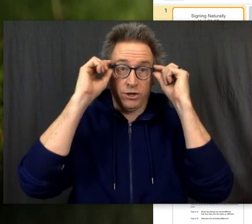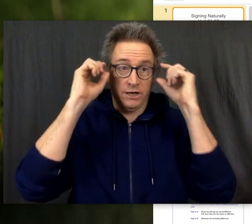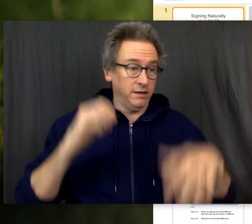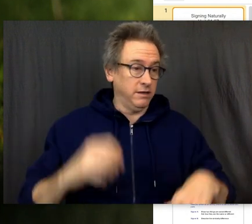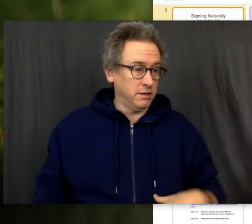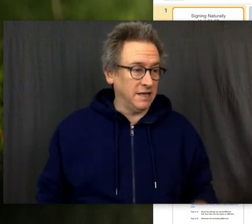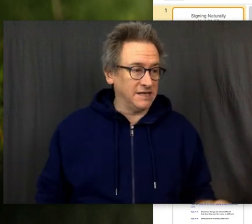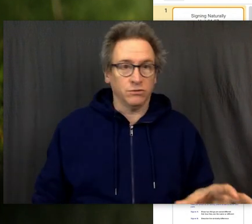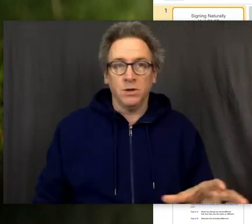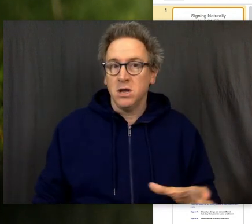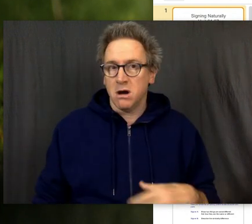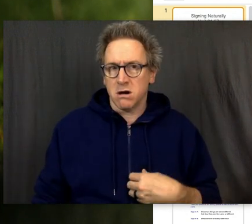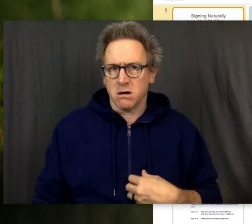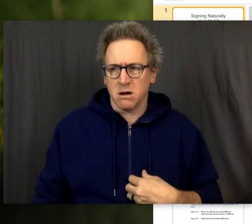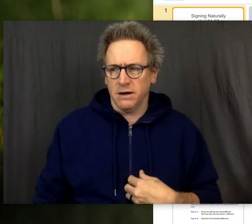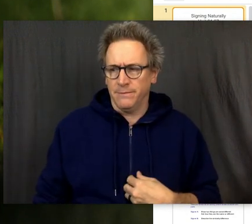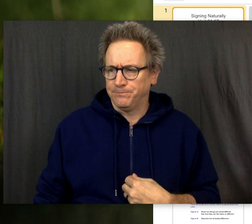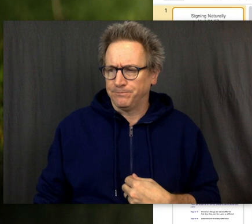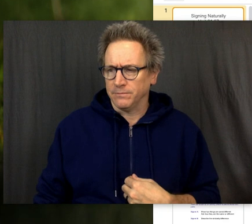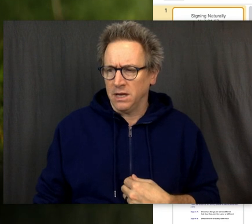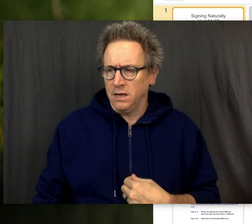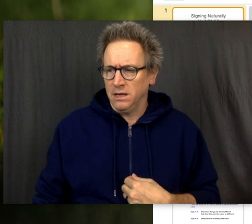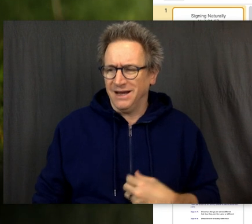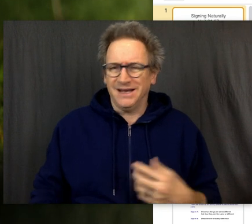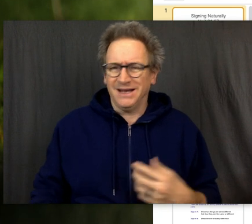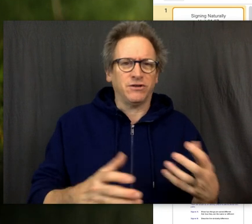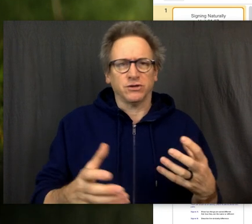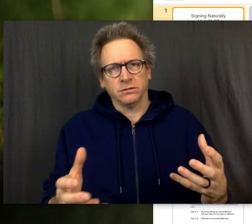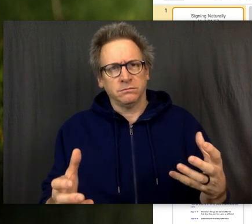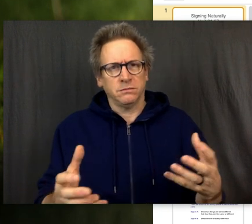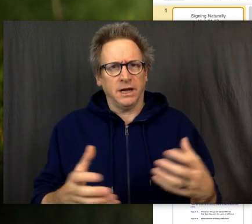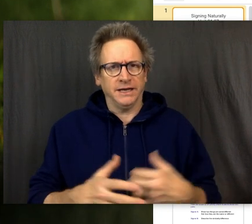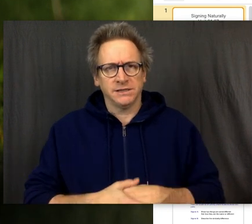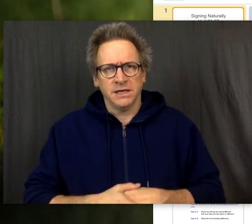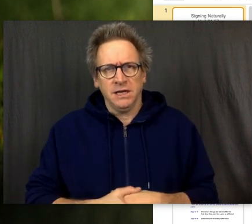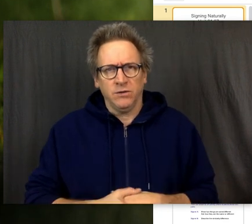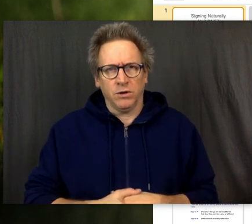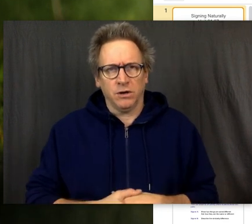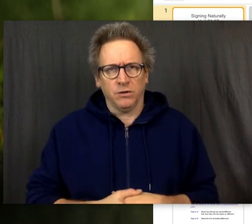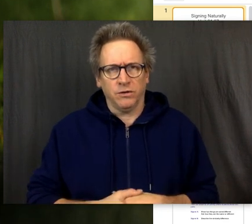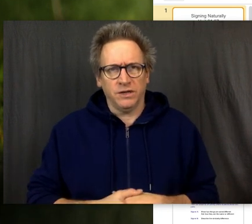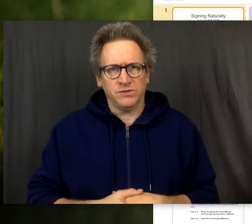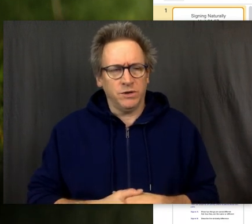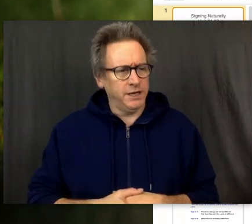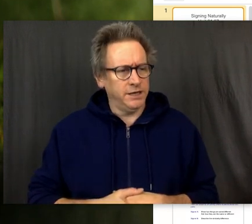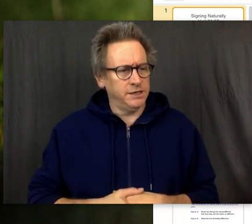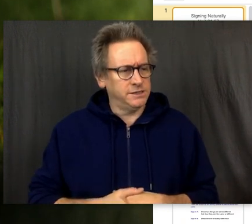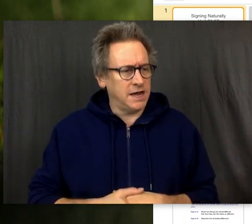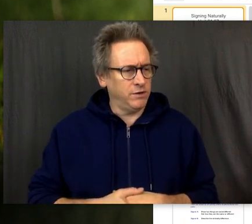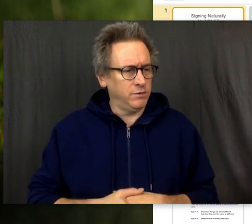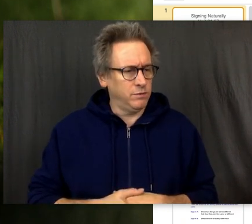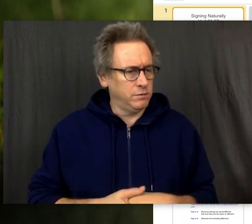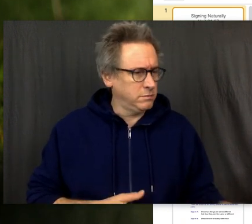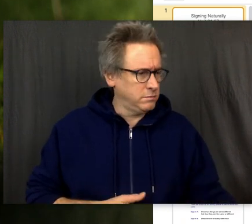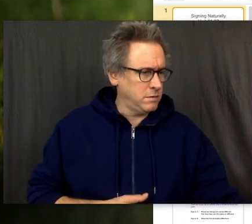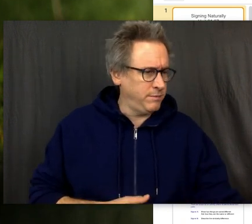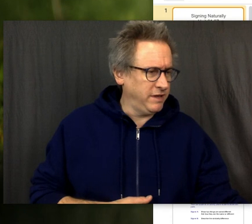book and in the classroom are deaf culture ideas, where this one is how